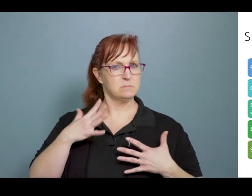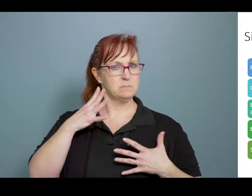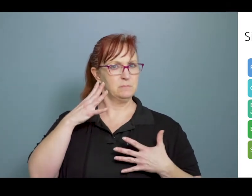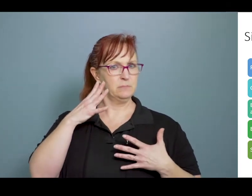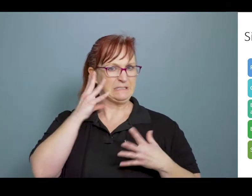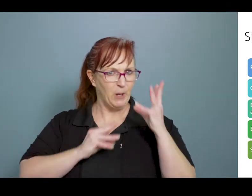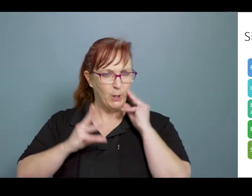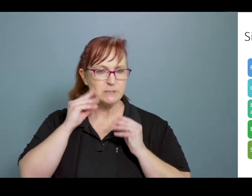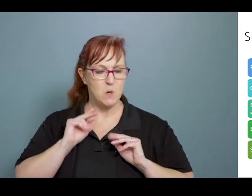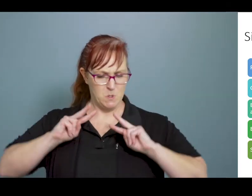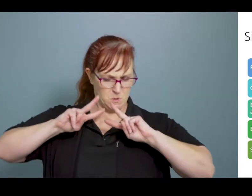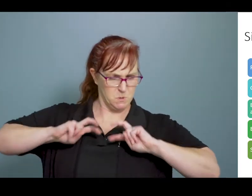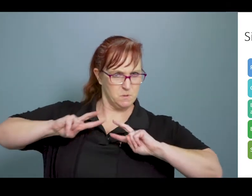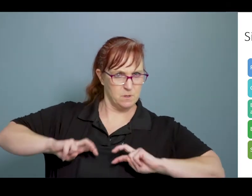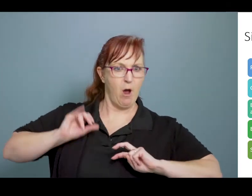help us